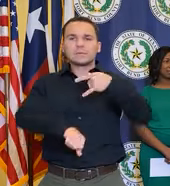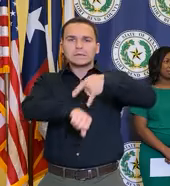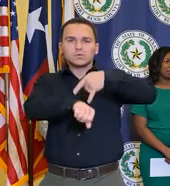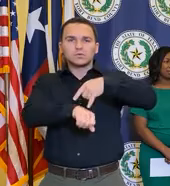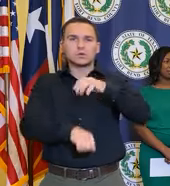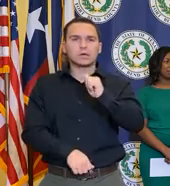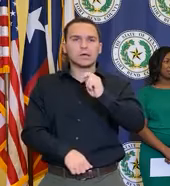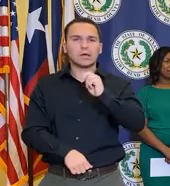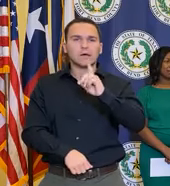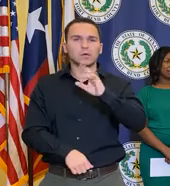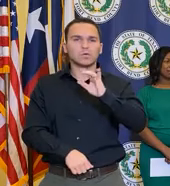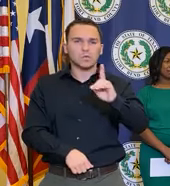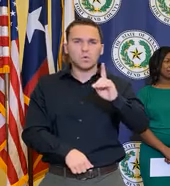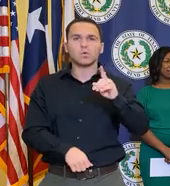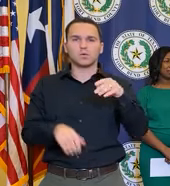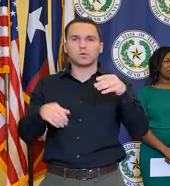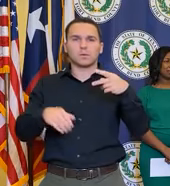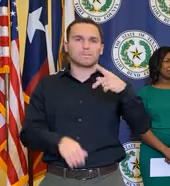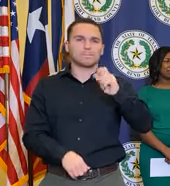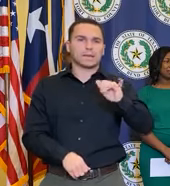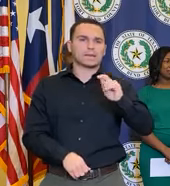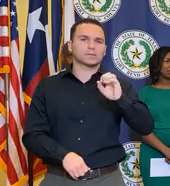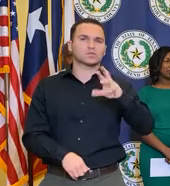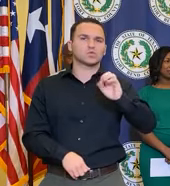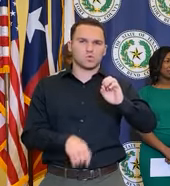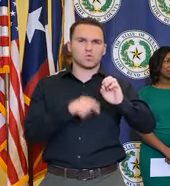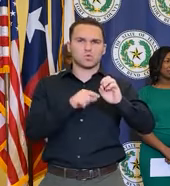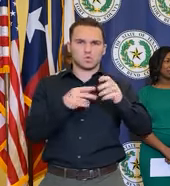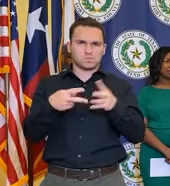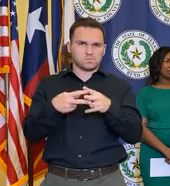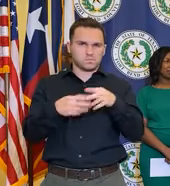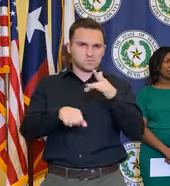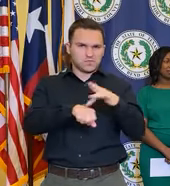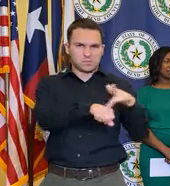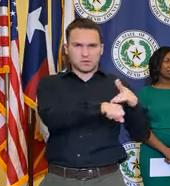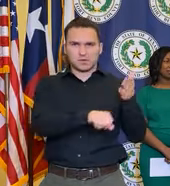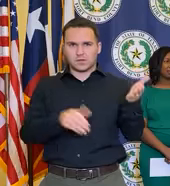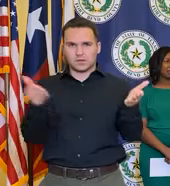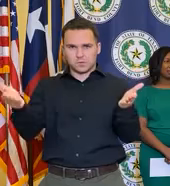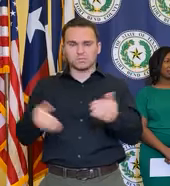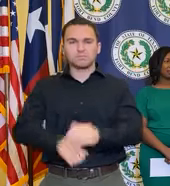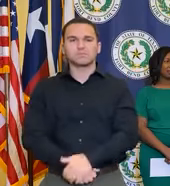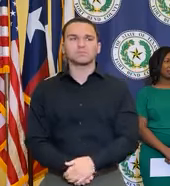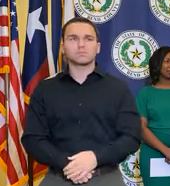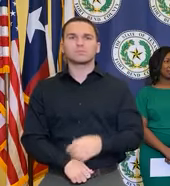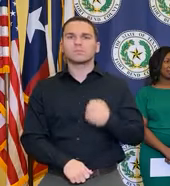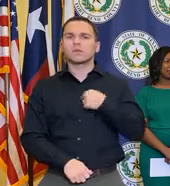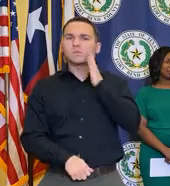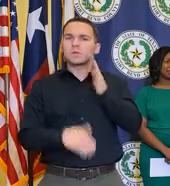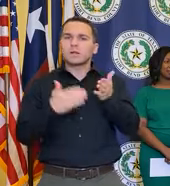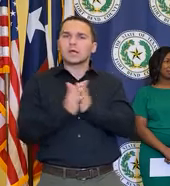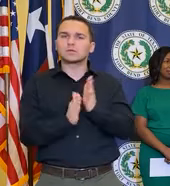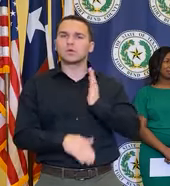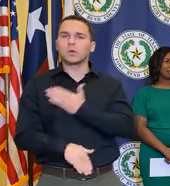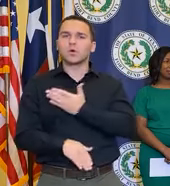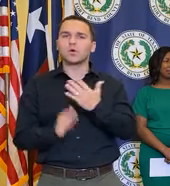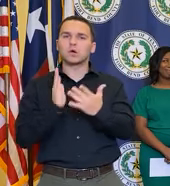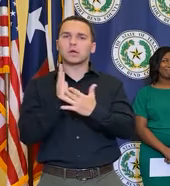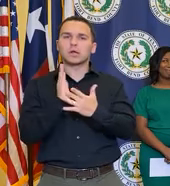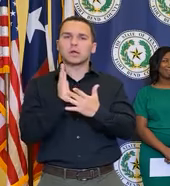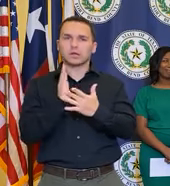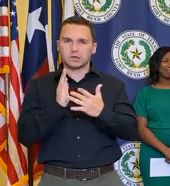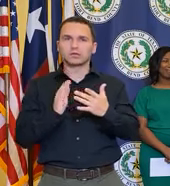Android Play Store. So it is available, and I will ask our technology department